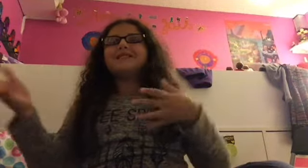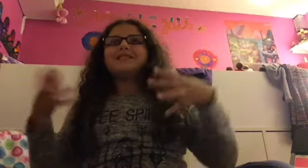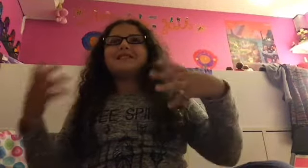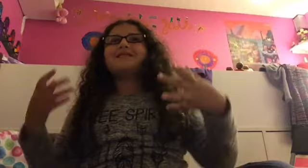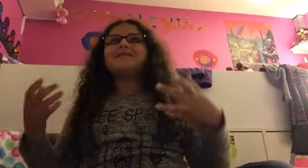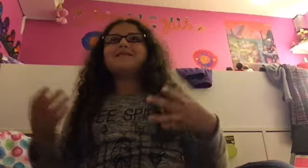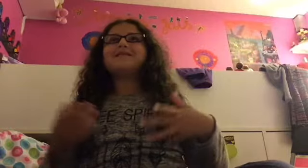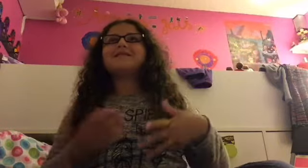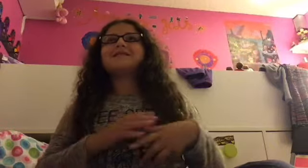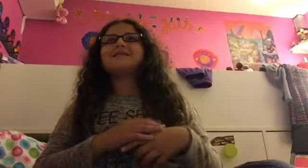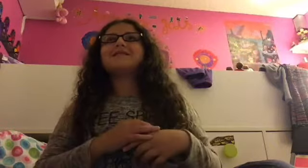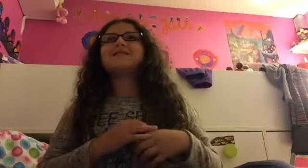yo no,